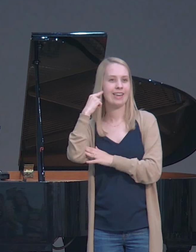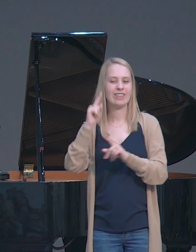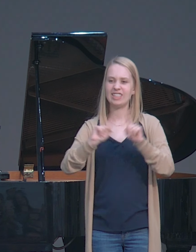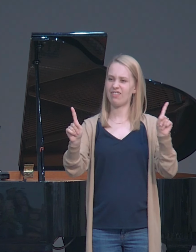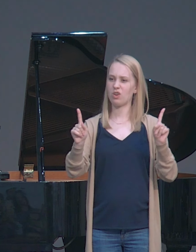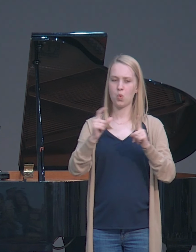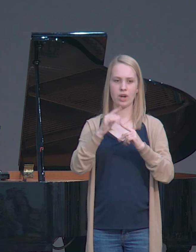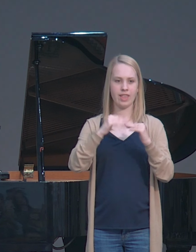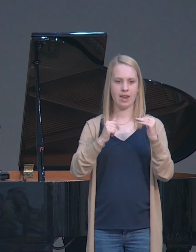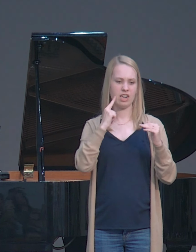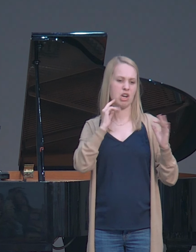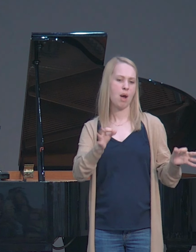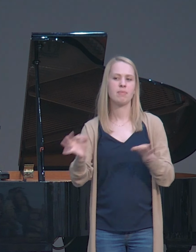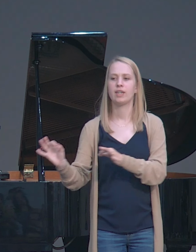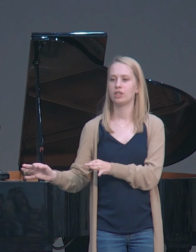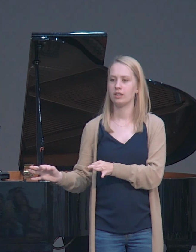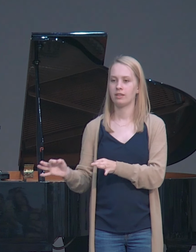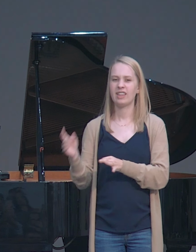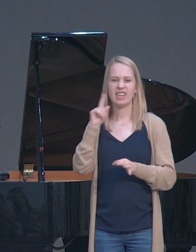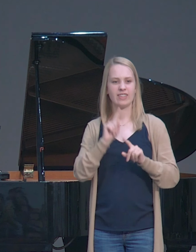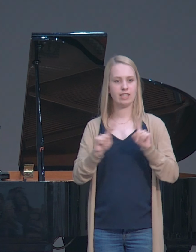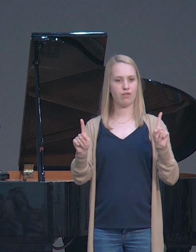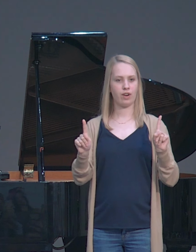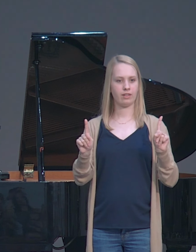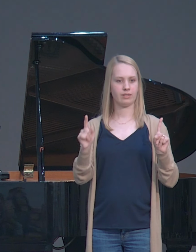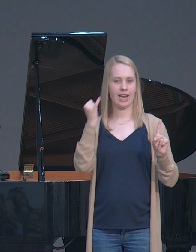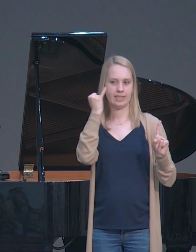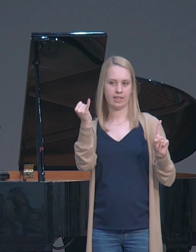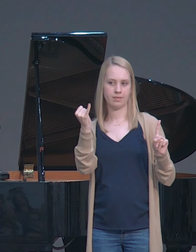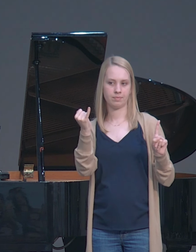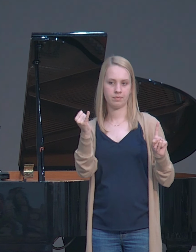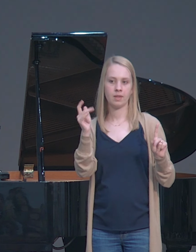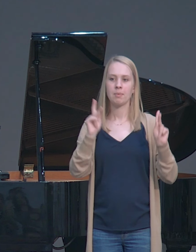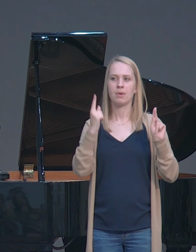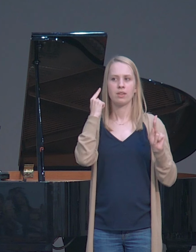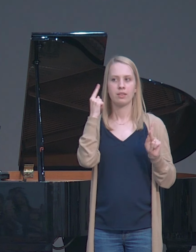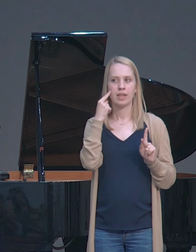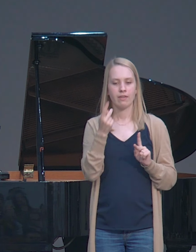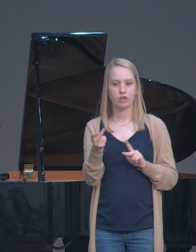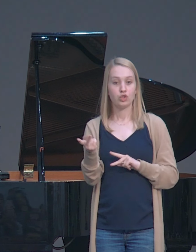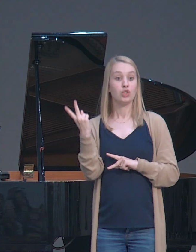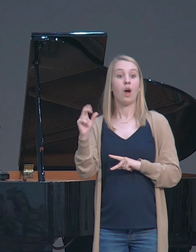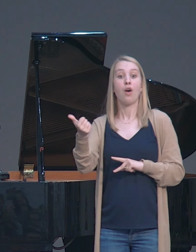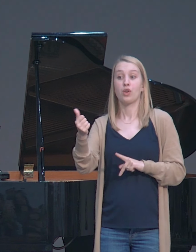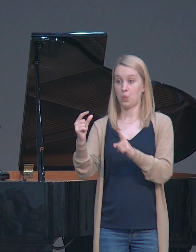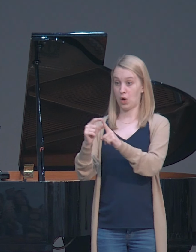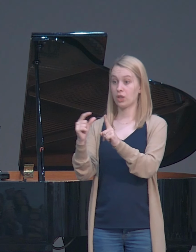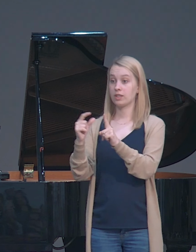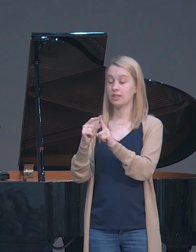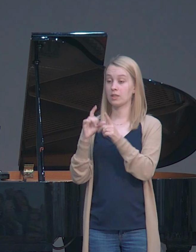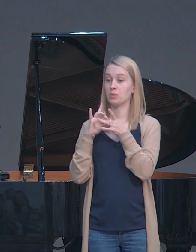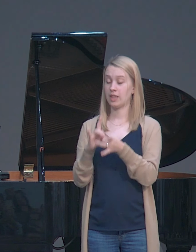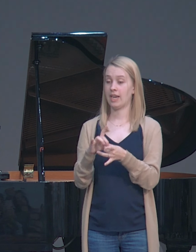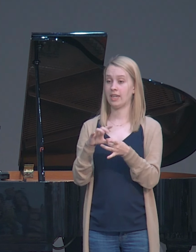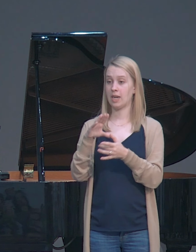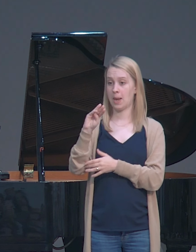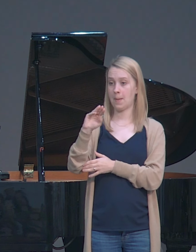They're not thinking condemnation here. There are two words that people think of in when they